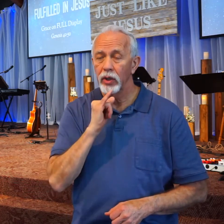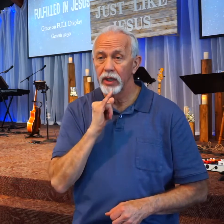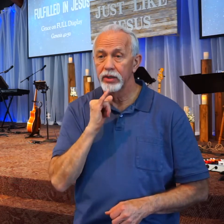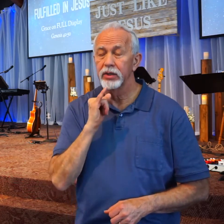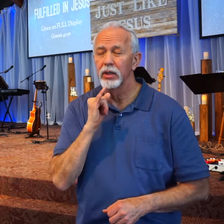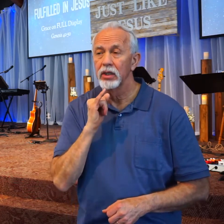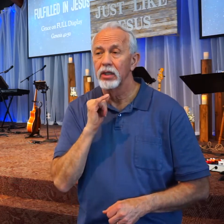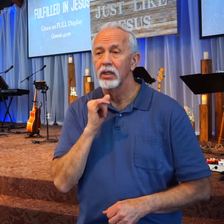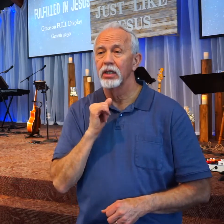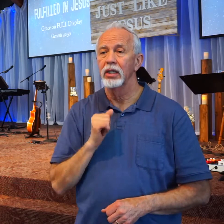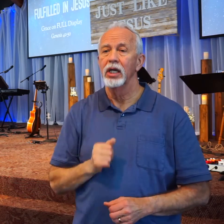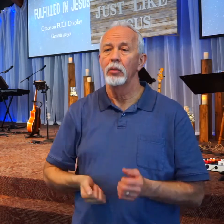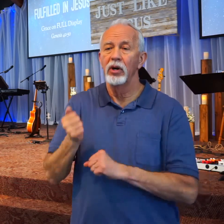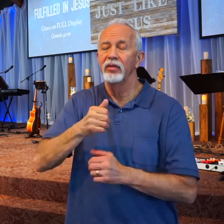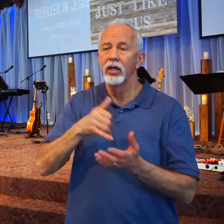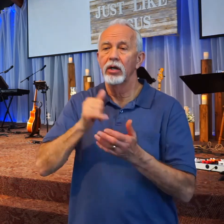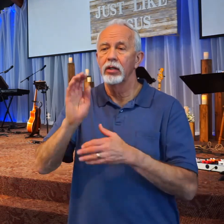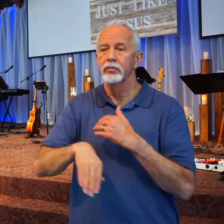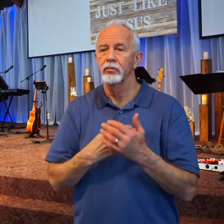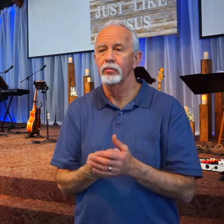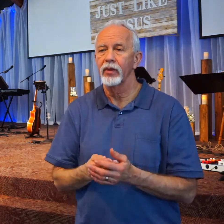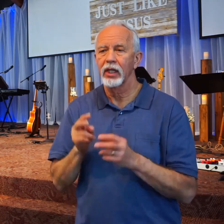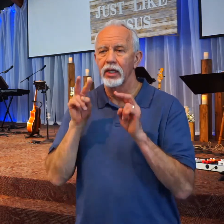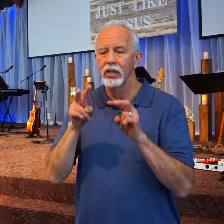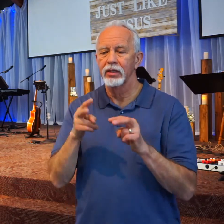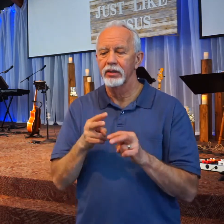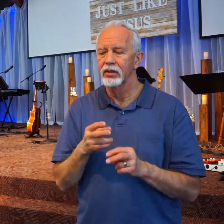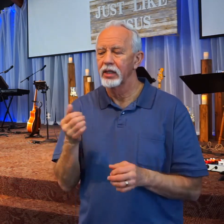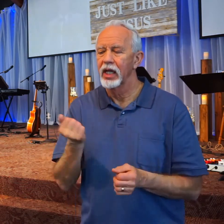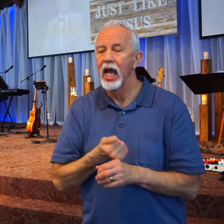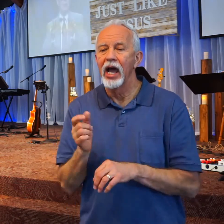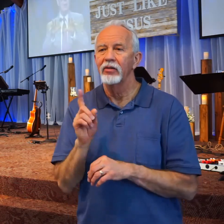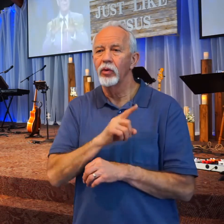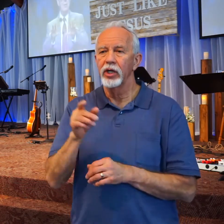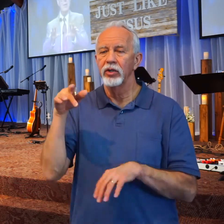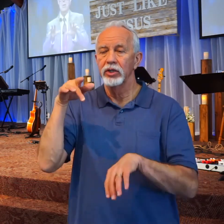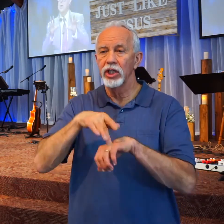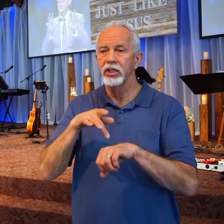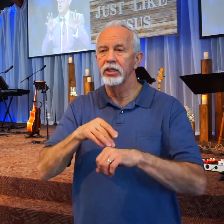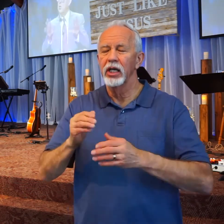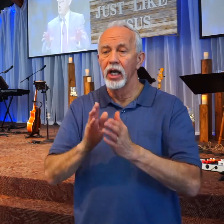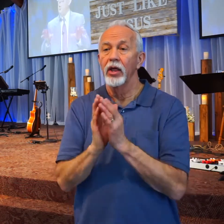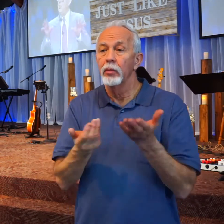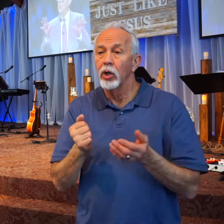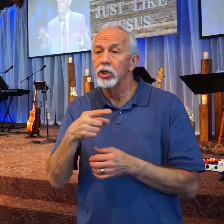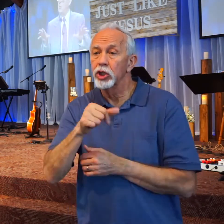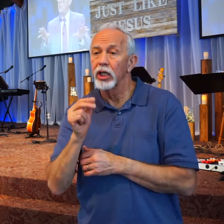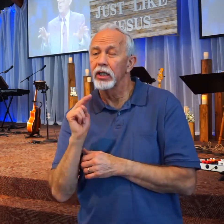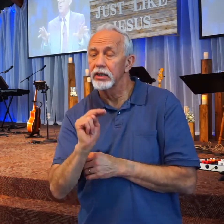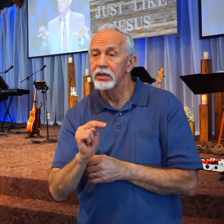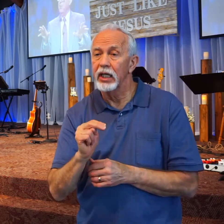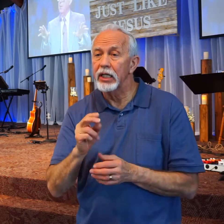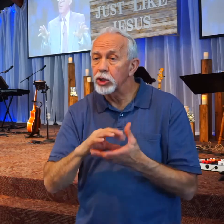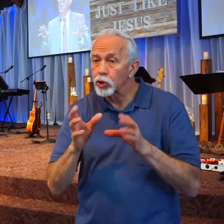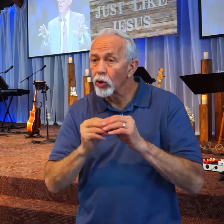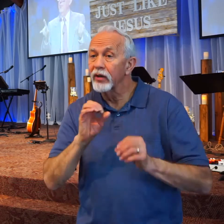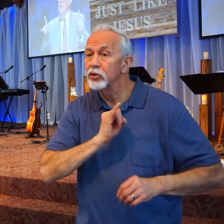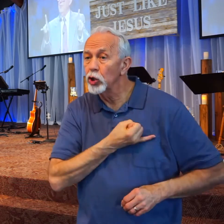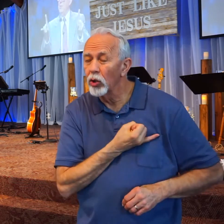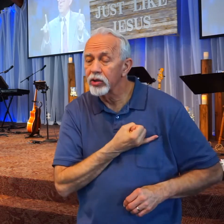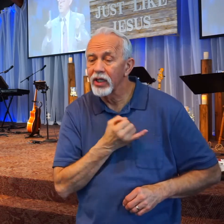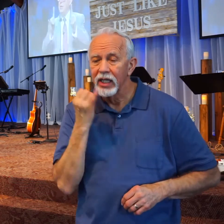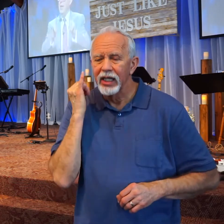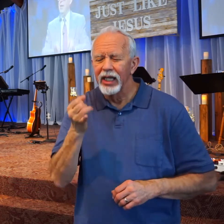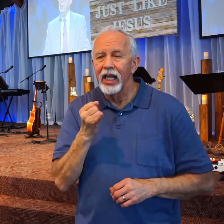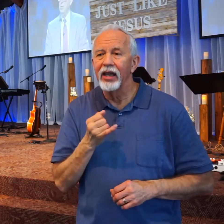throne? Watch this. And everywhere you touch the book of Genesis and the story of Joseph, if you